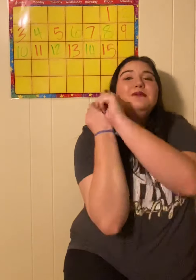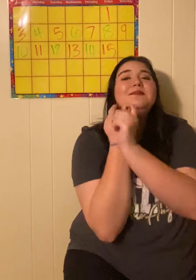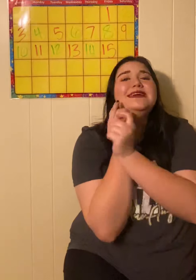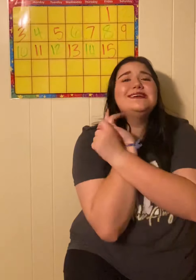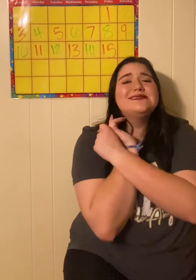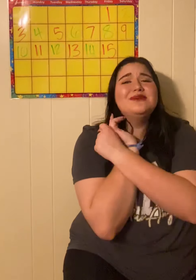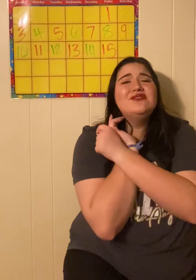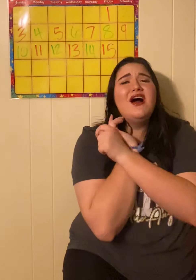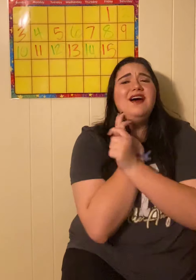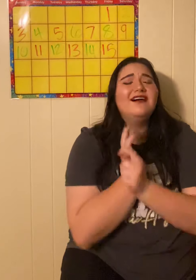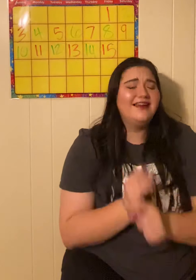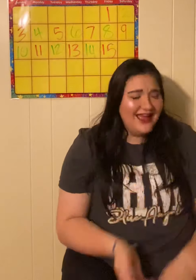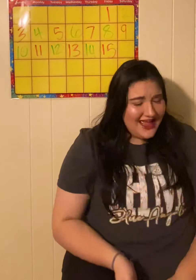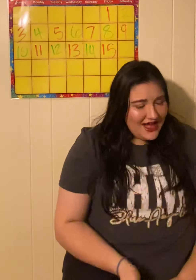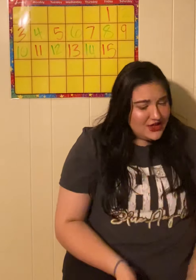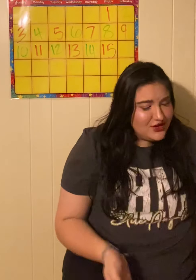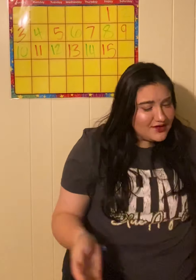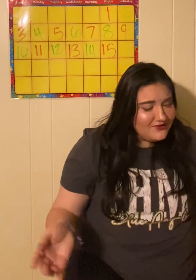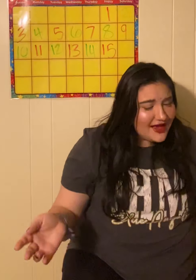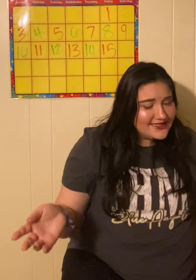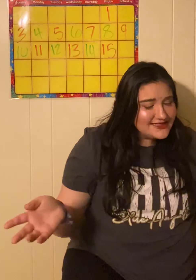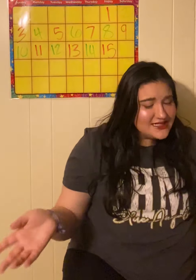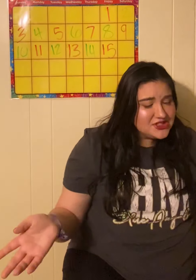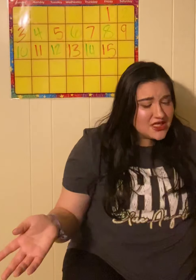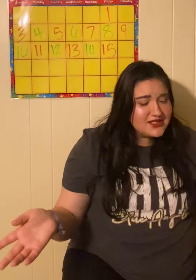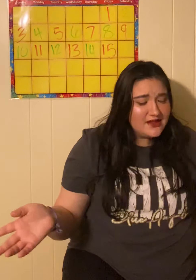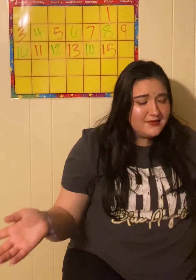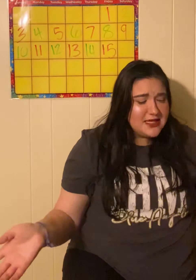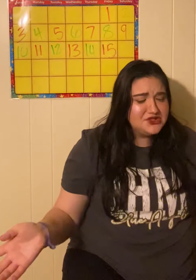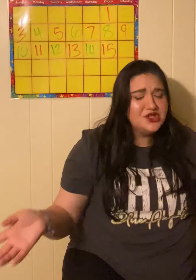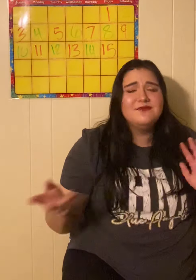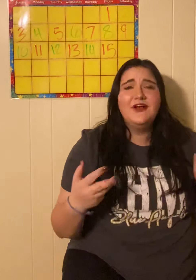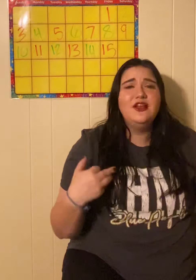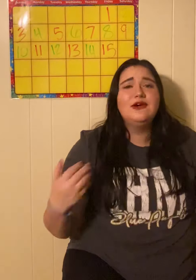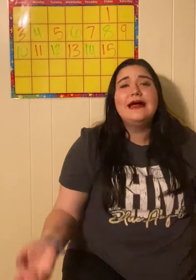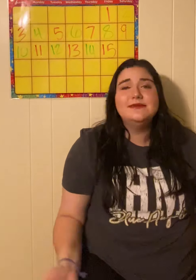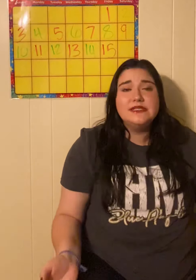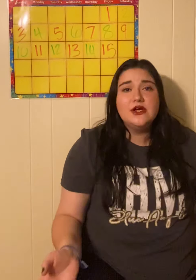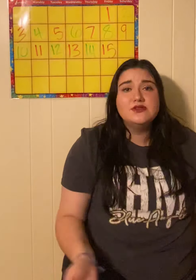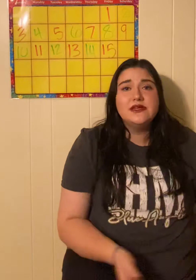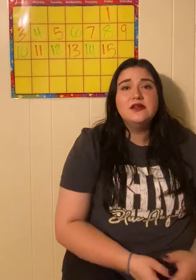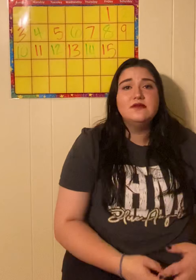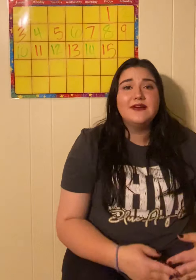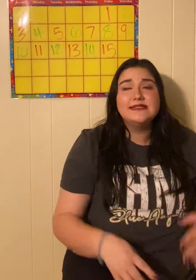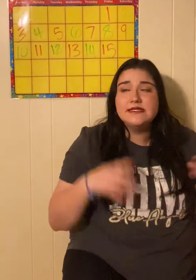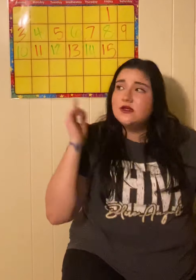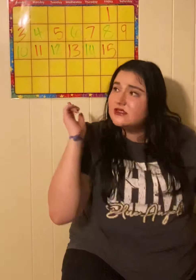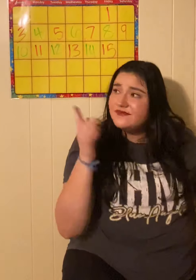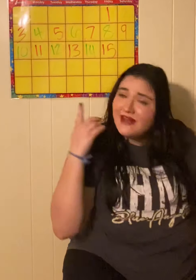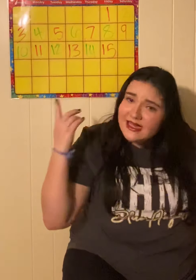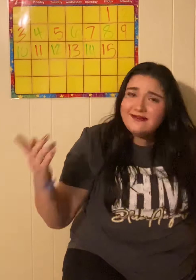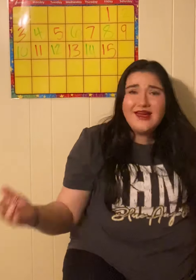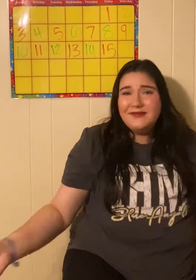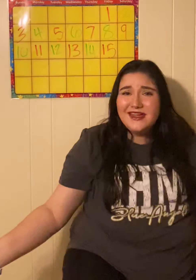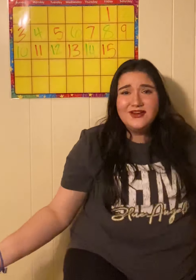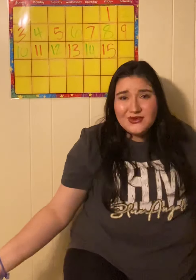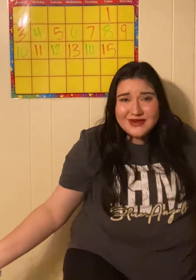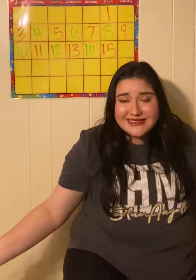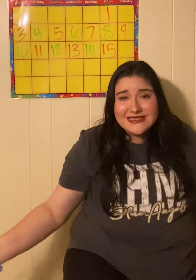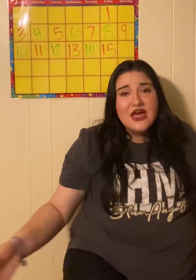Bumblebee doesn't belong. You can find seashells on the beach. You can find crabs in the ocean. You can find seagulls flying around making noise.